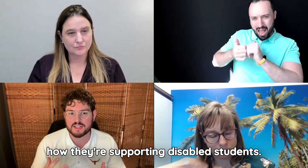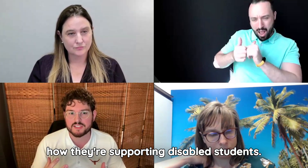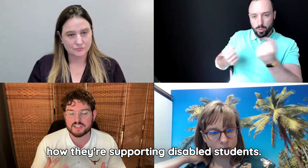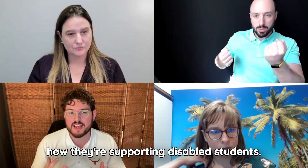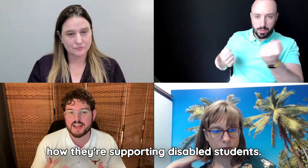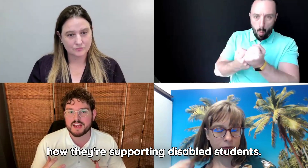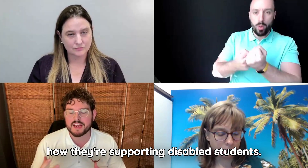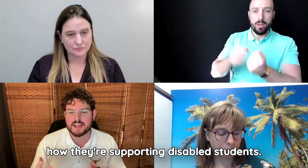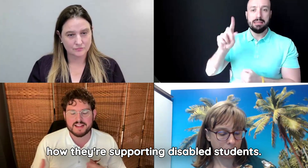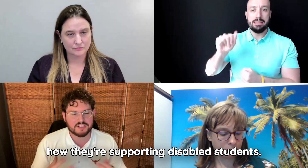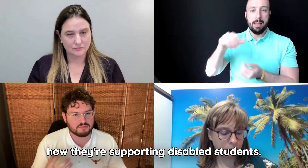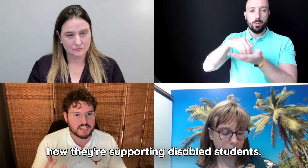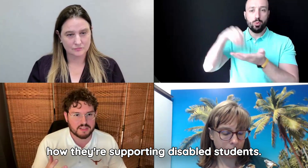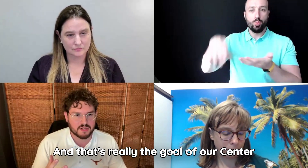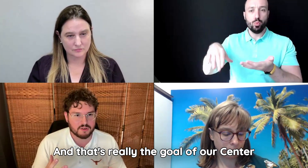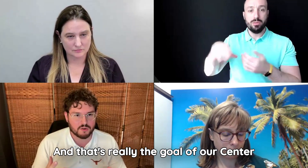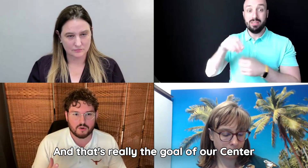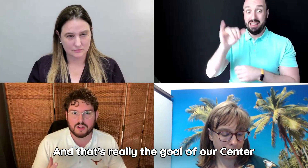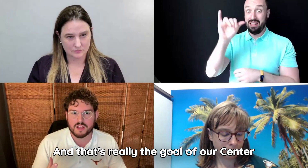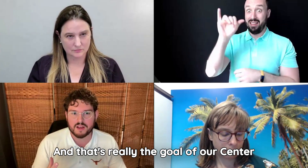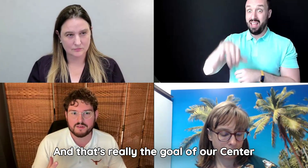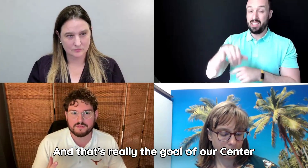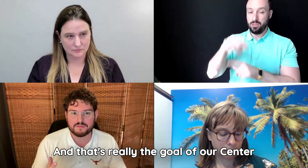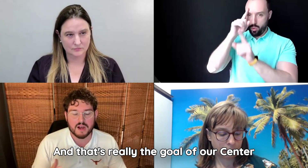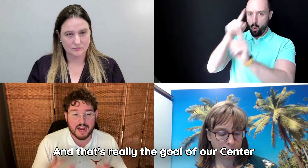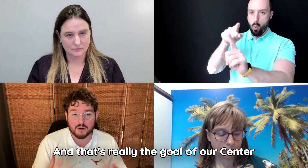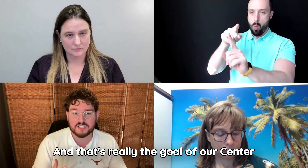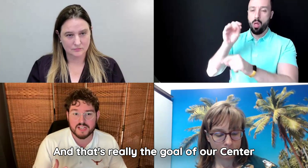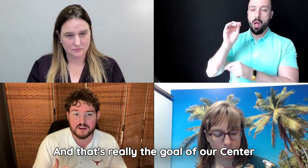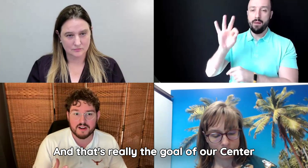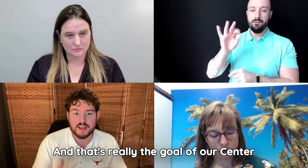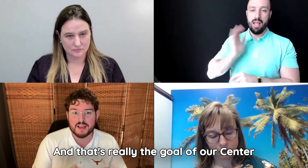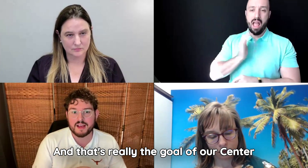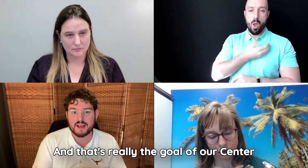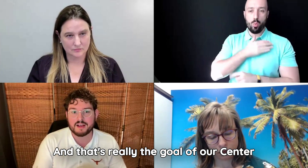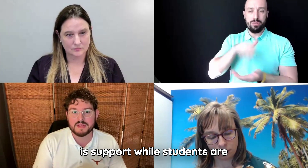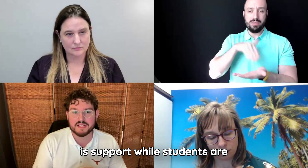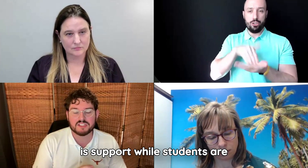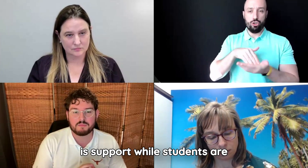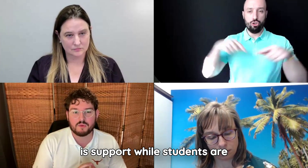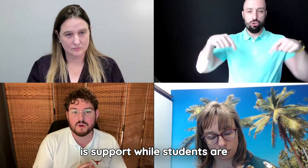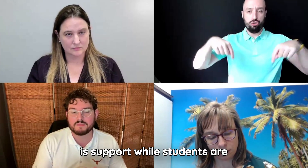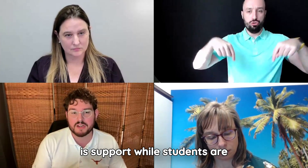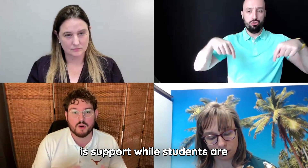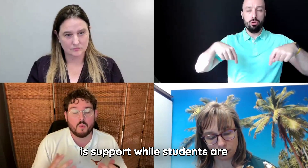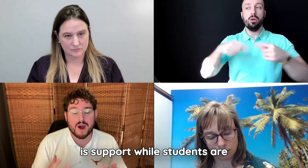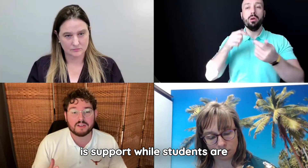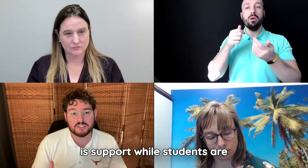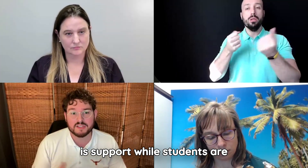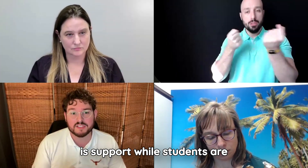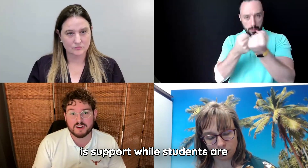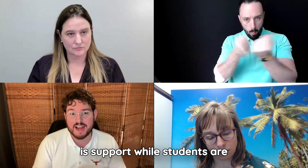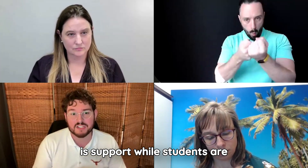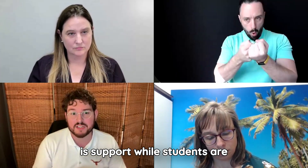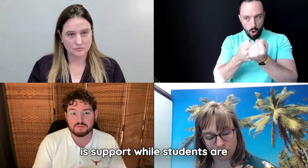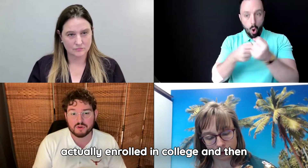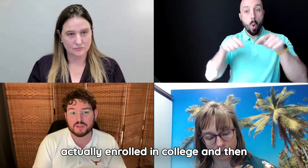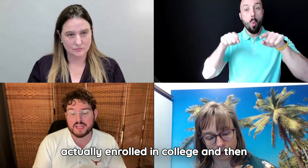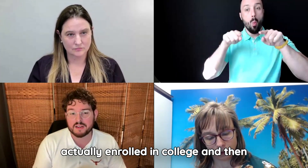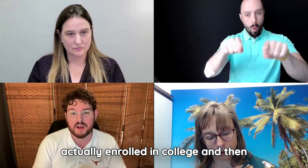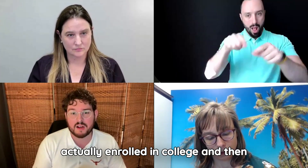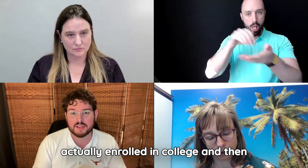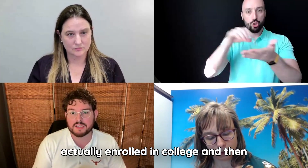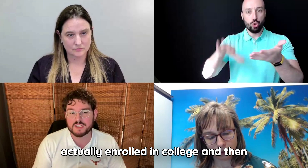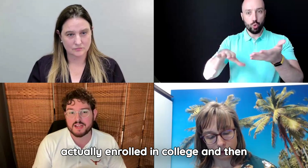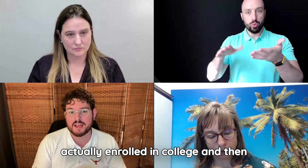disabled students. And that's really the goal of our center, is support, while students are actually